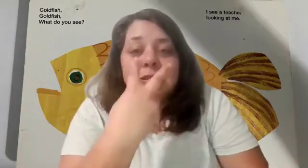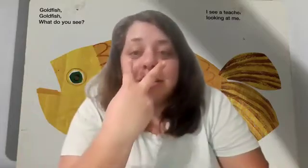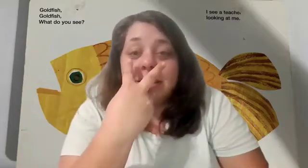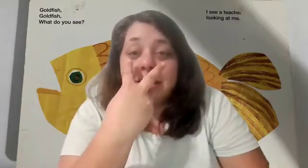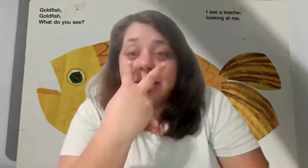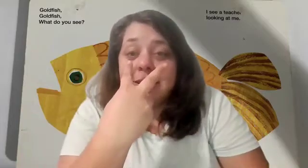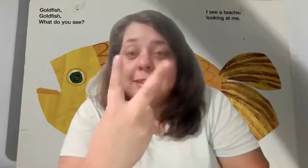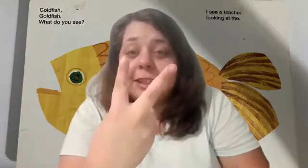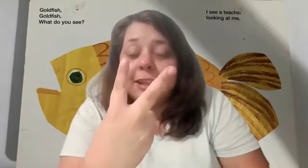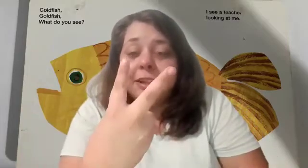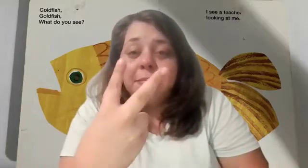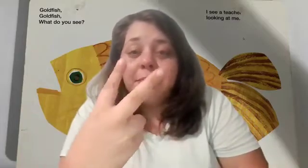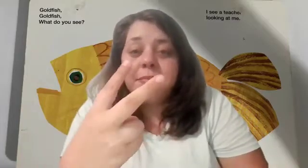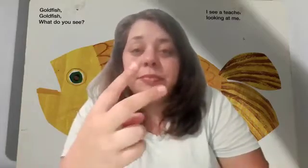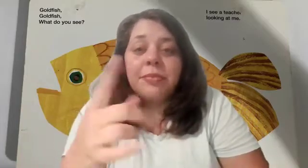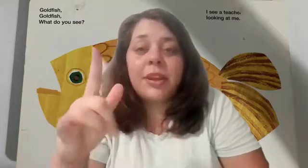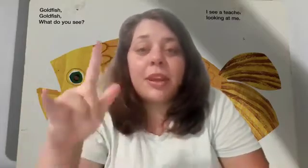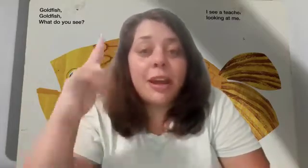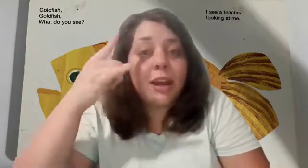I see